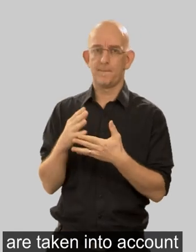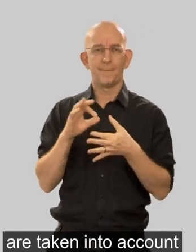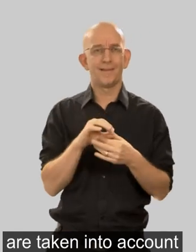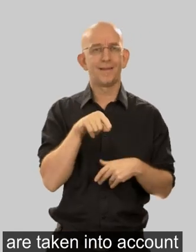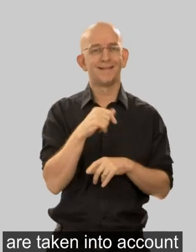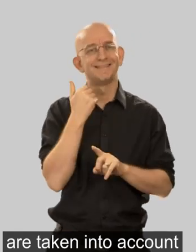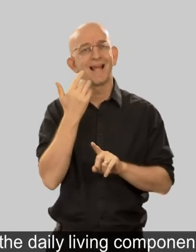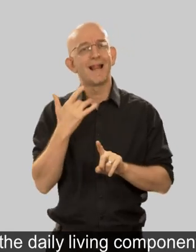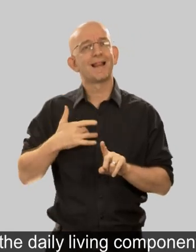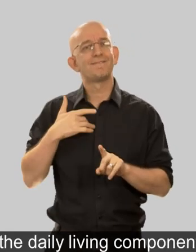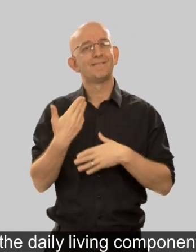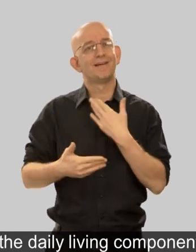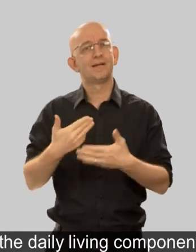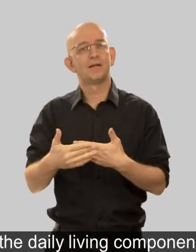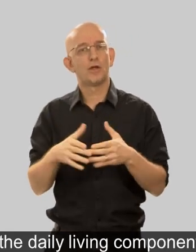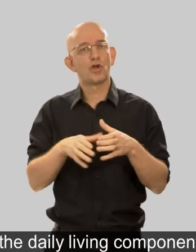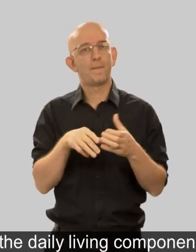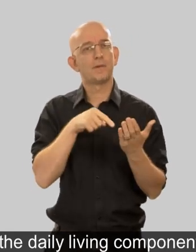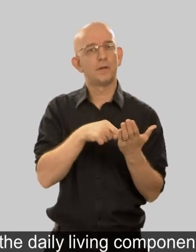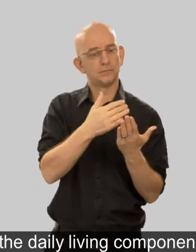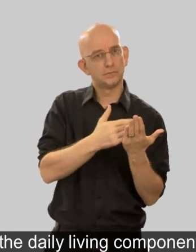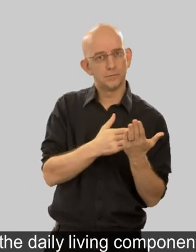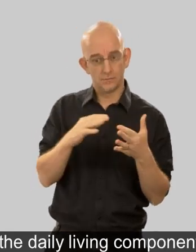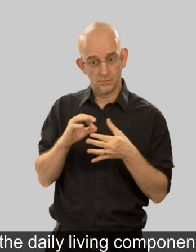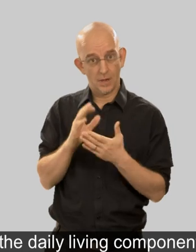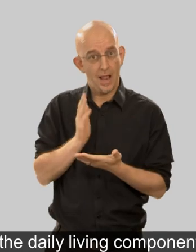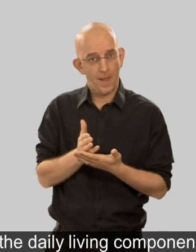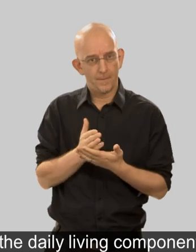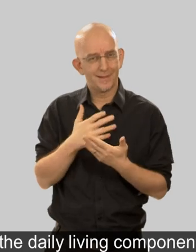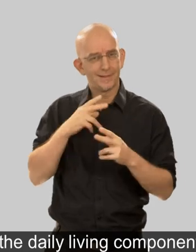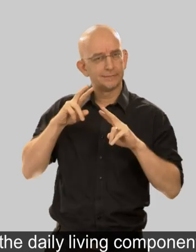when determining entitlement to the daily living component.